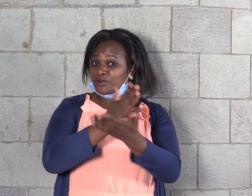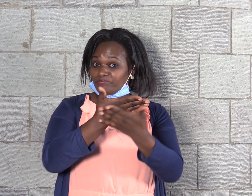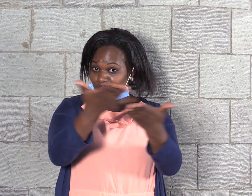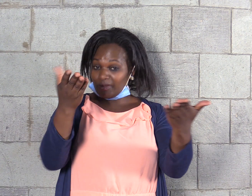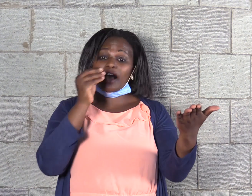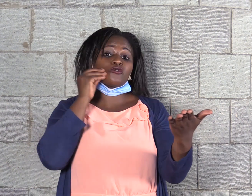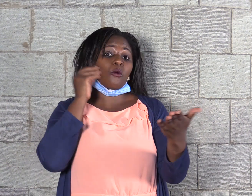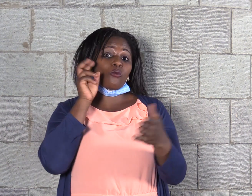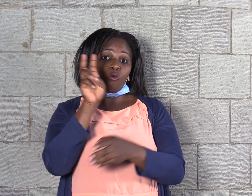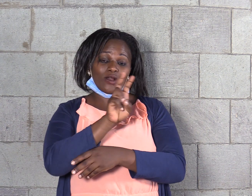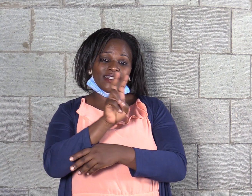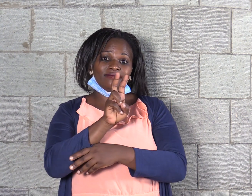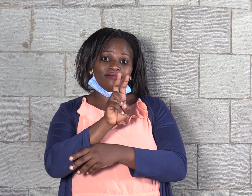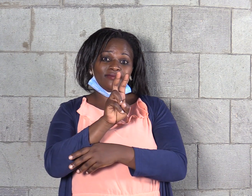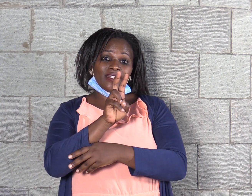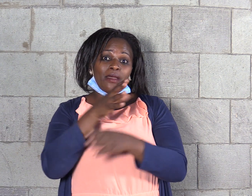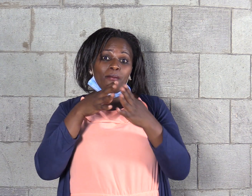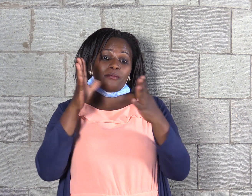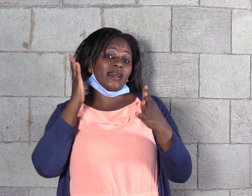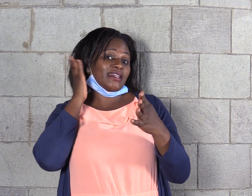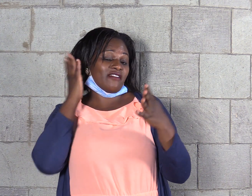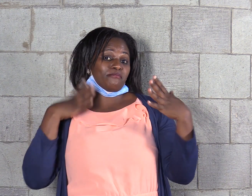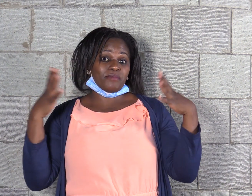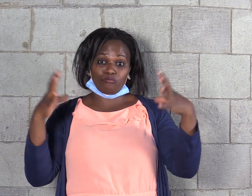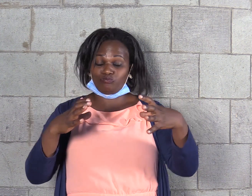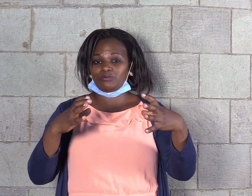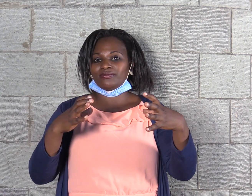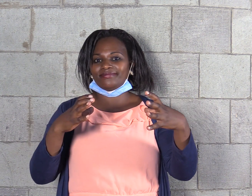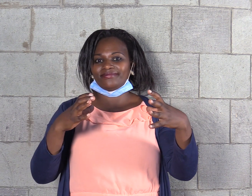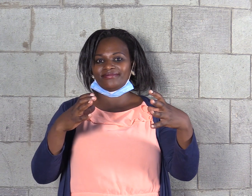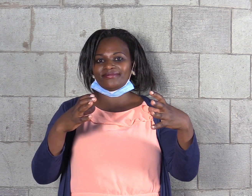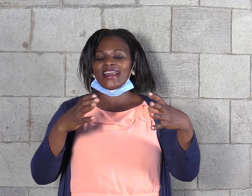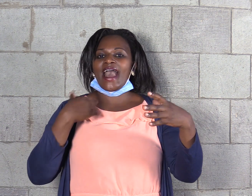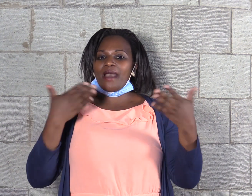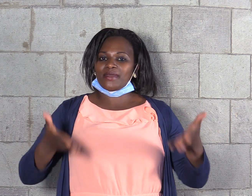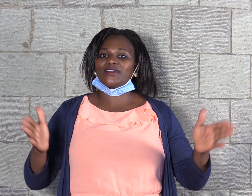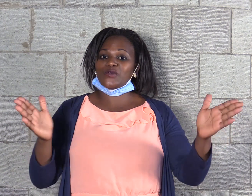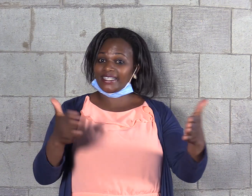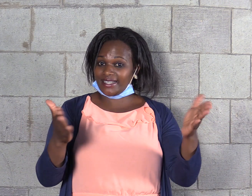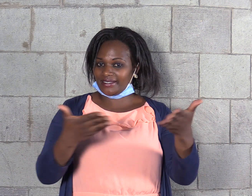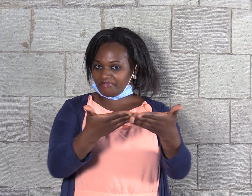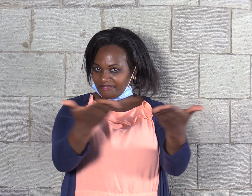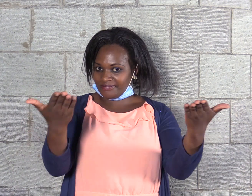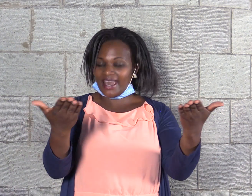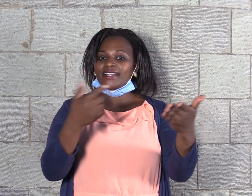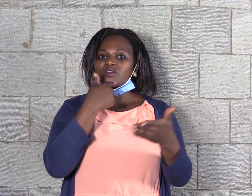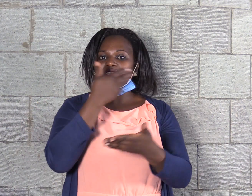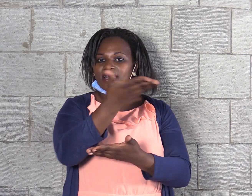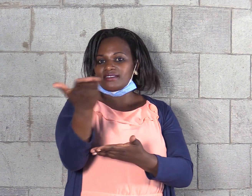home, especially my deaf congregation. I'm here to encourage you and to tell you that the Lord is still with